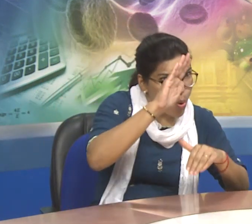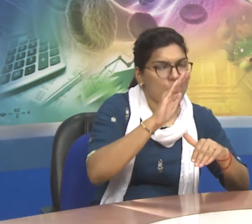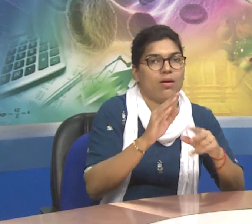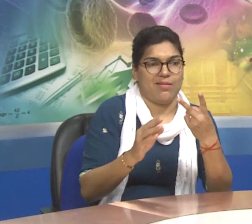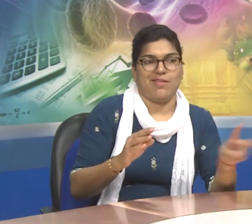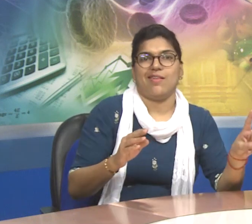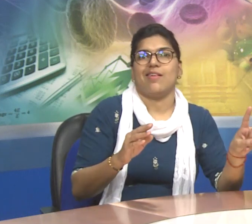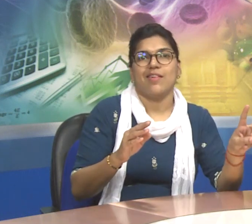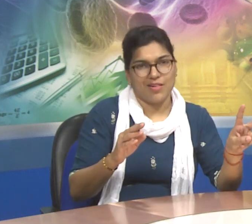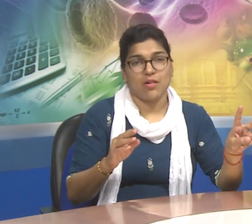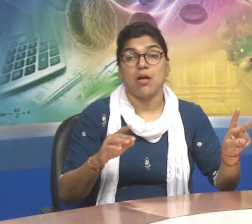of staff.